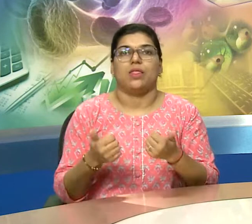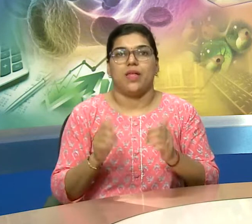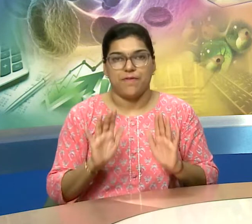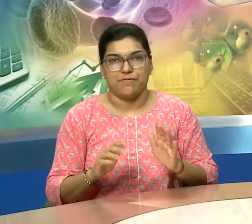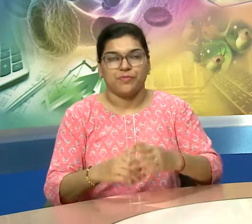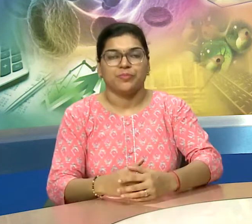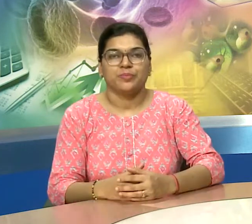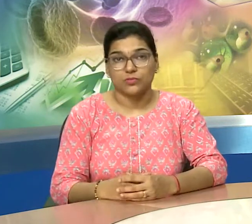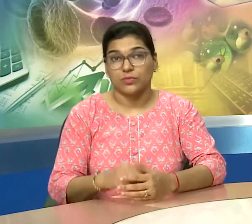plants.